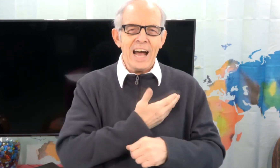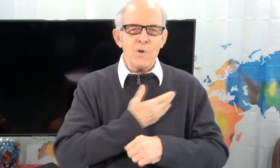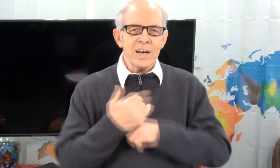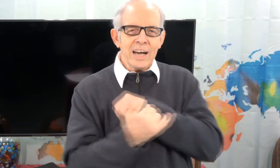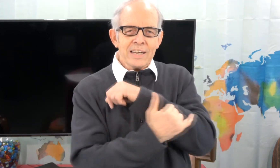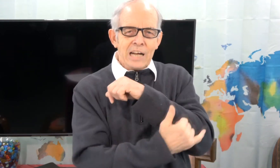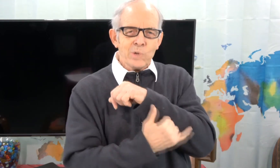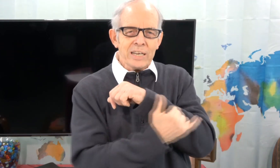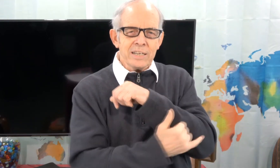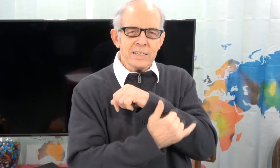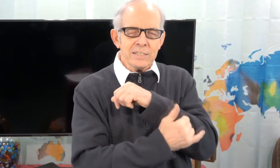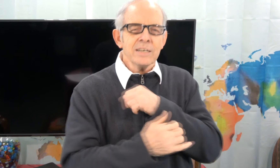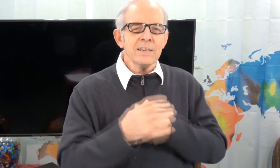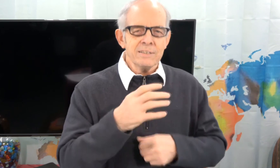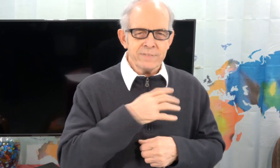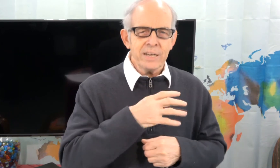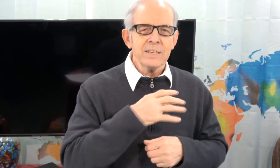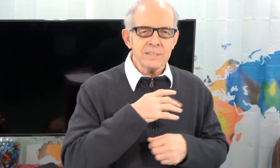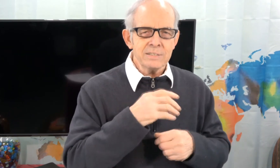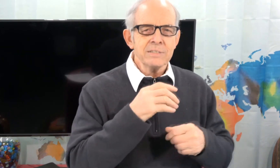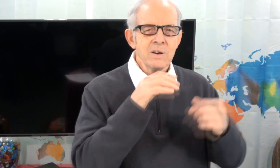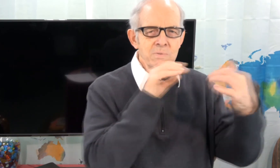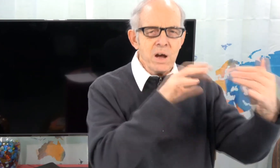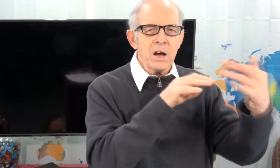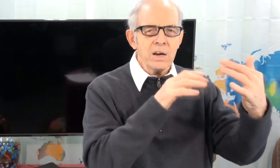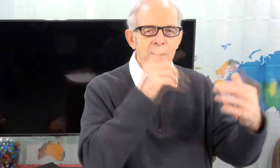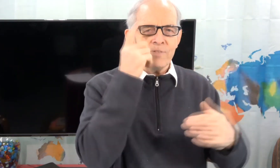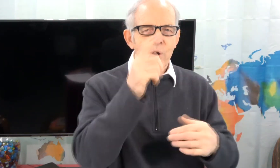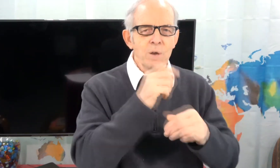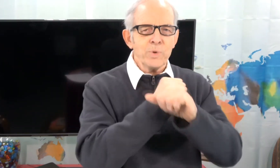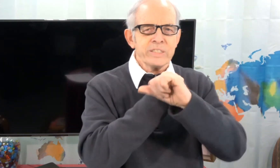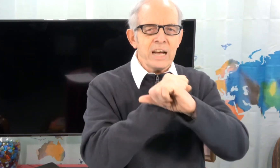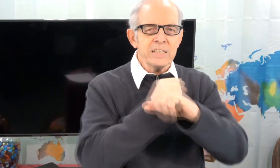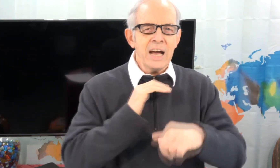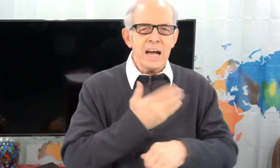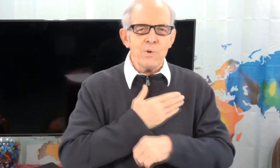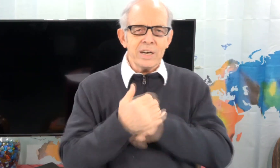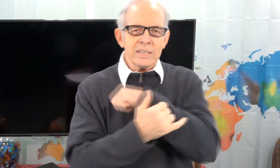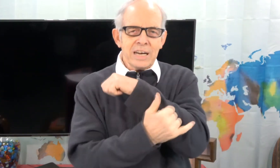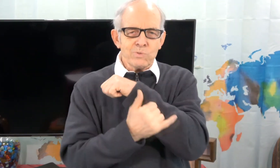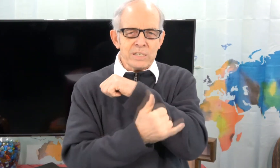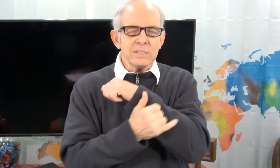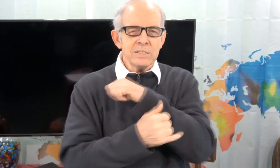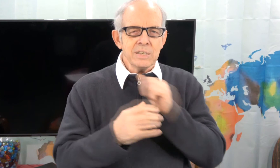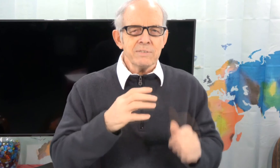our country, fine, well, but protect our country,